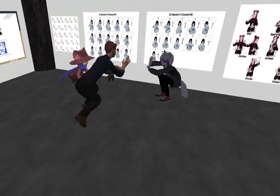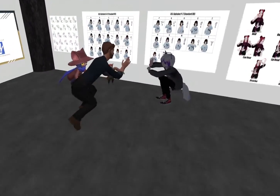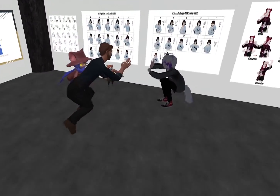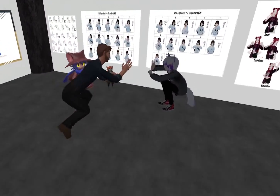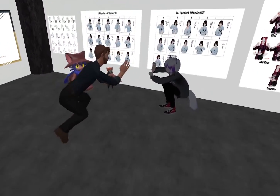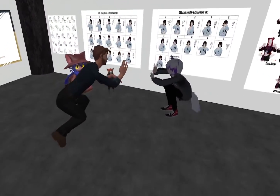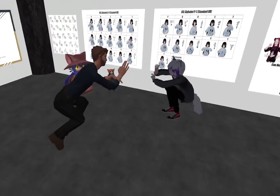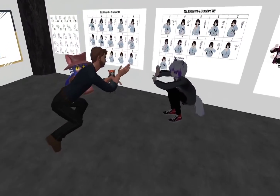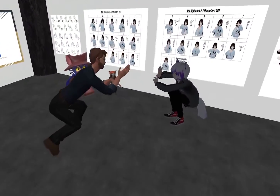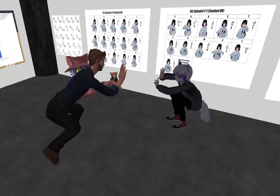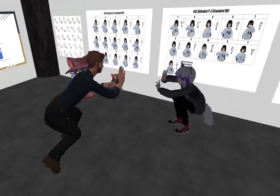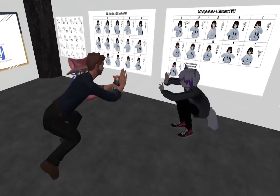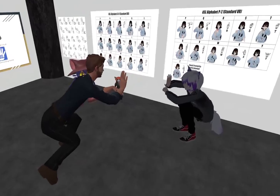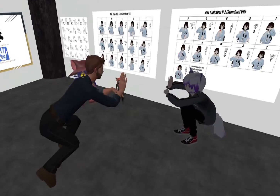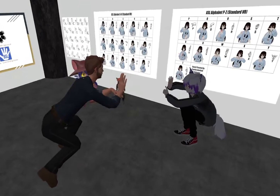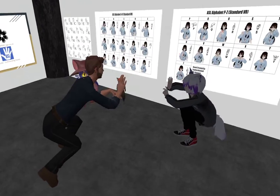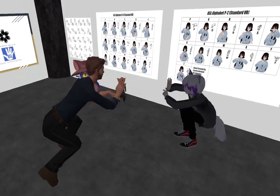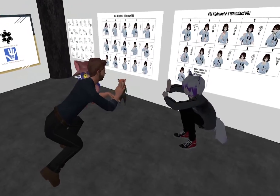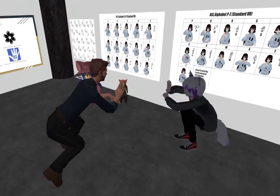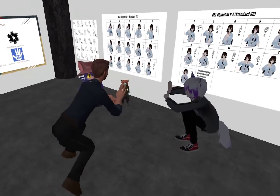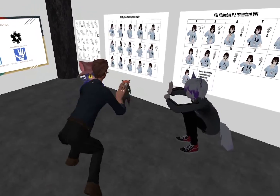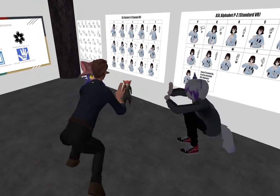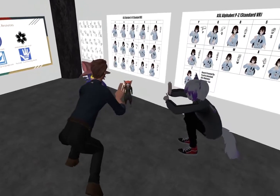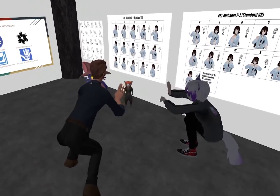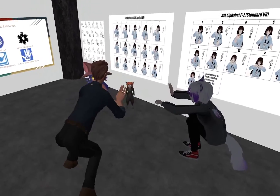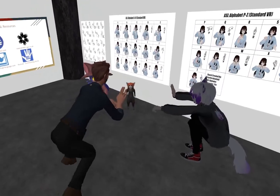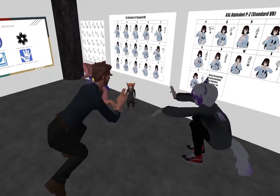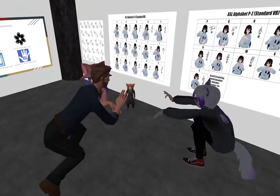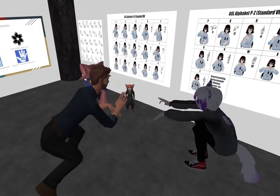B. Yeah. Yeah, thumb. Yeah. B.